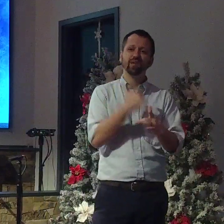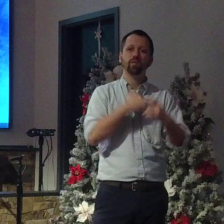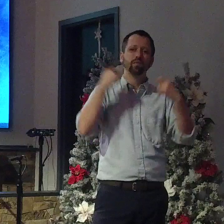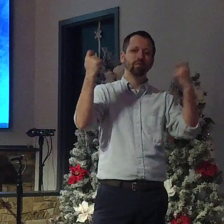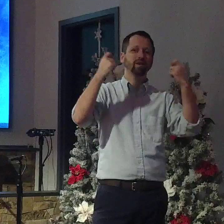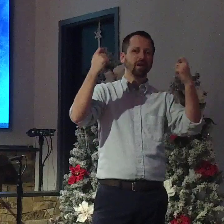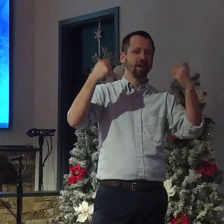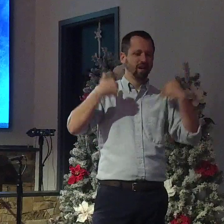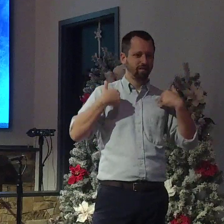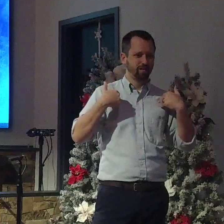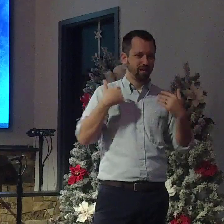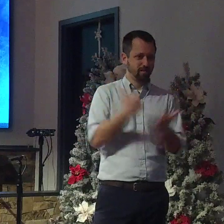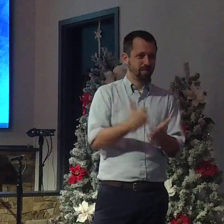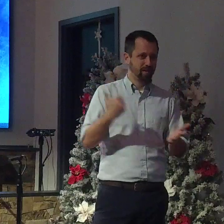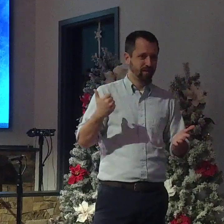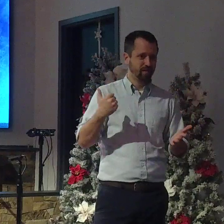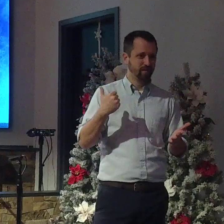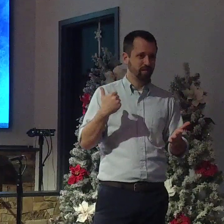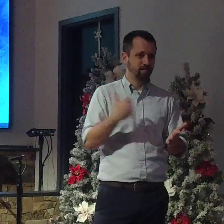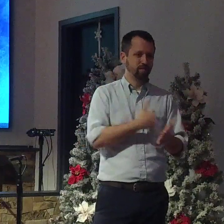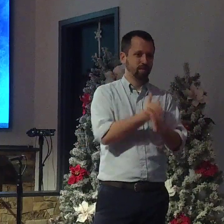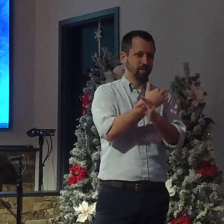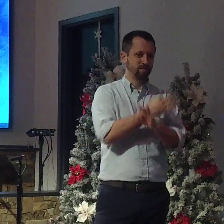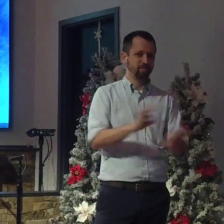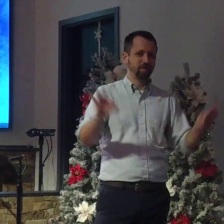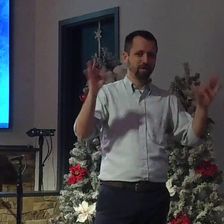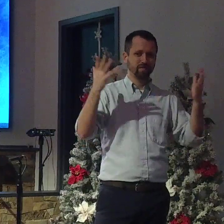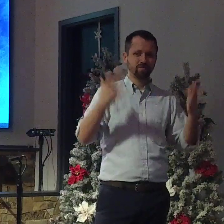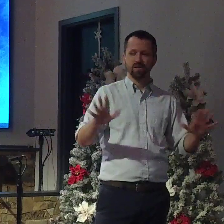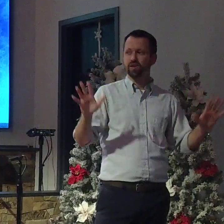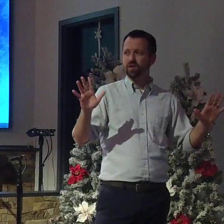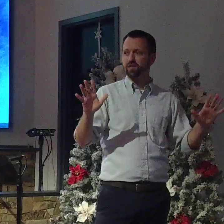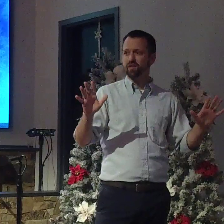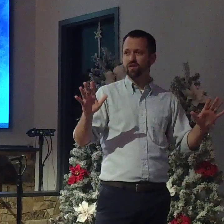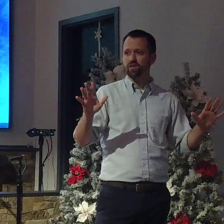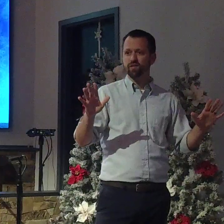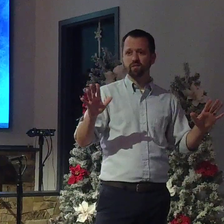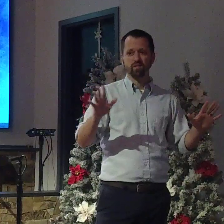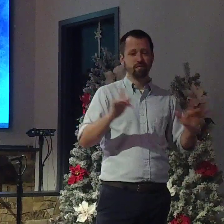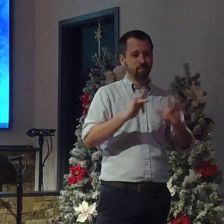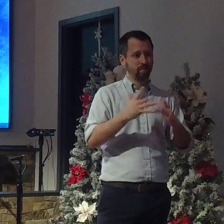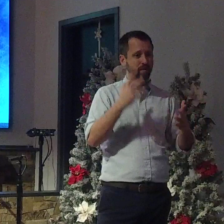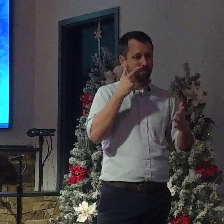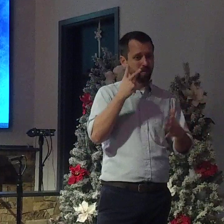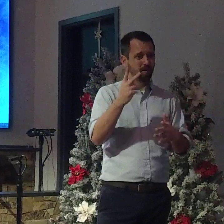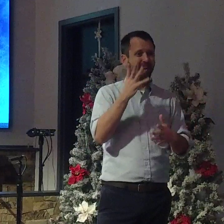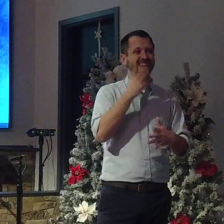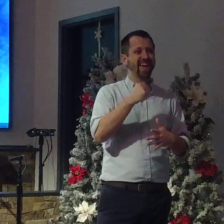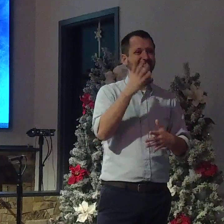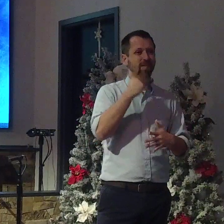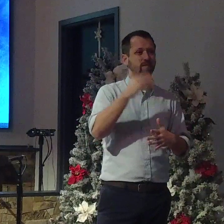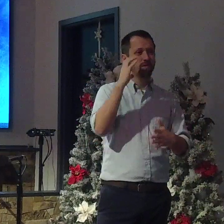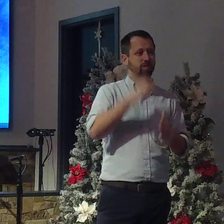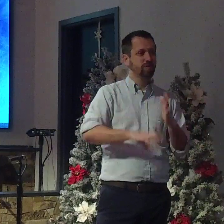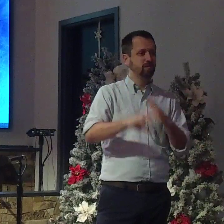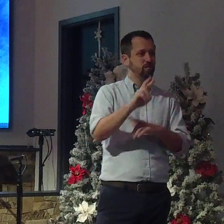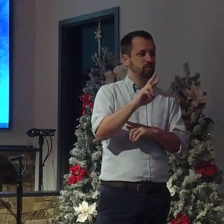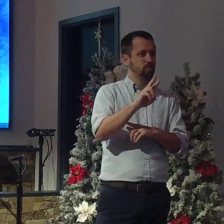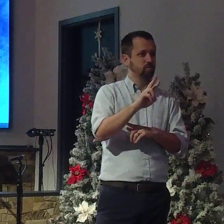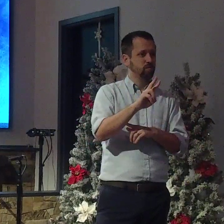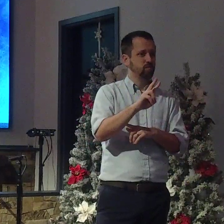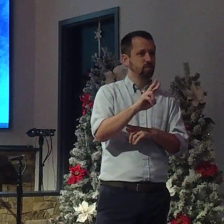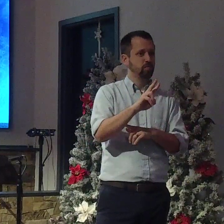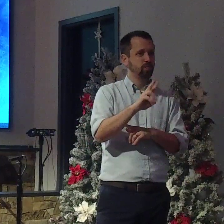together. So the Trinity at that point in time was broken for a short time when Jesus was